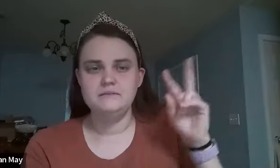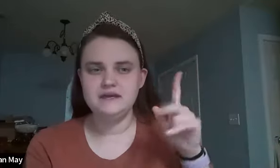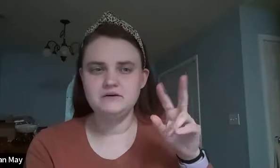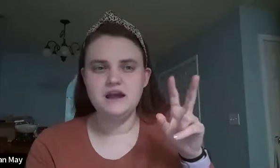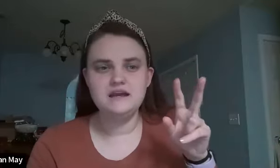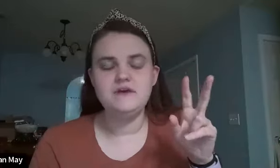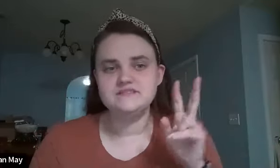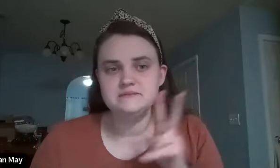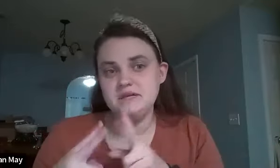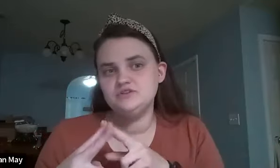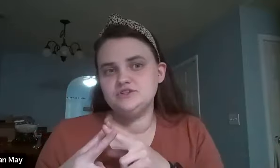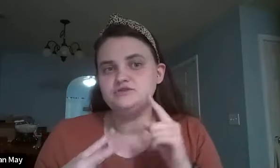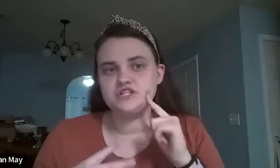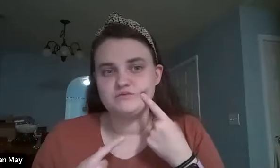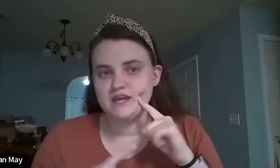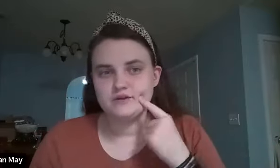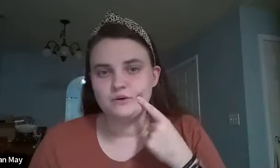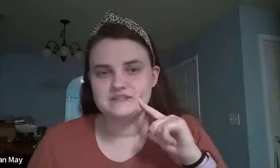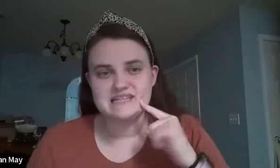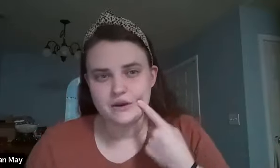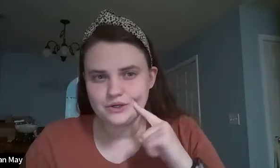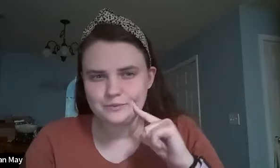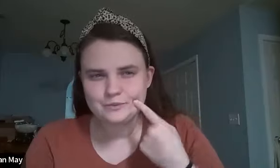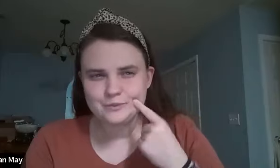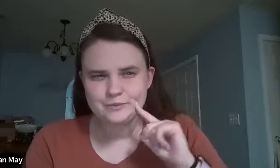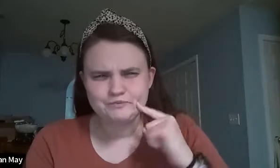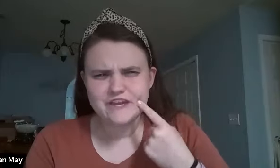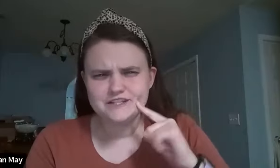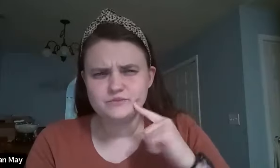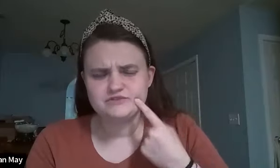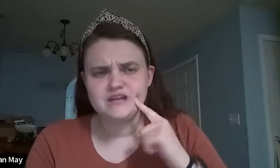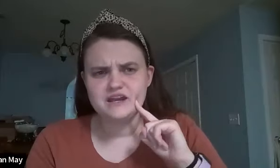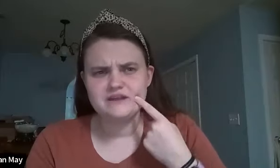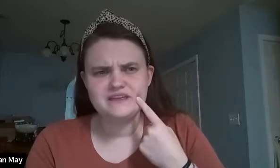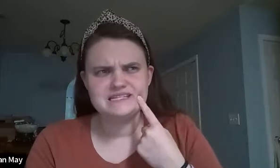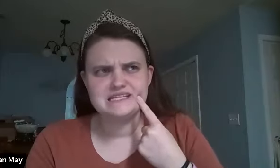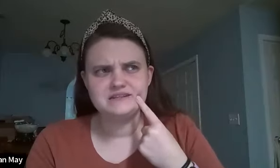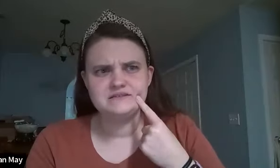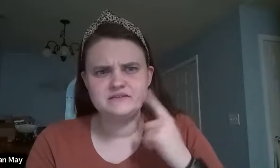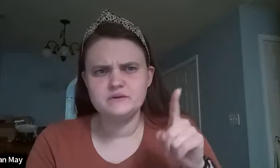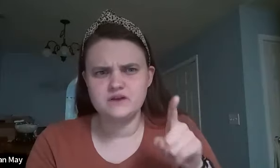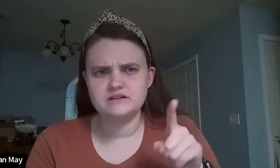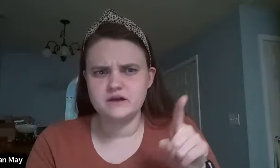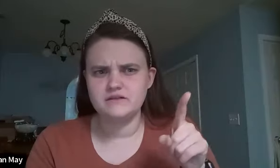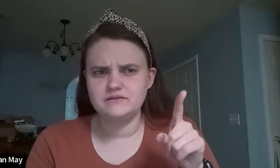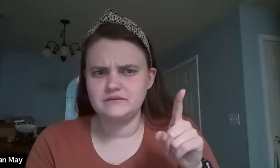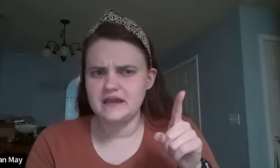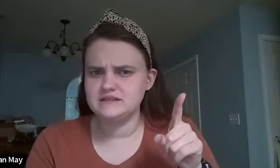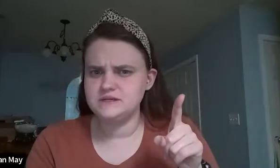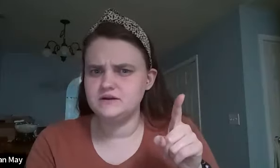pickle kind of, I've seen people do just the regular old sour face, which I think we talked about last week